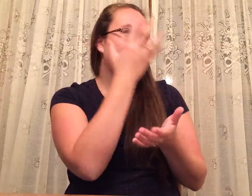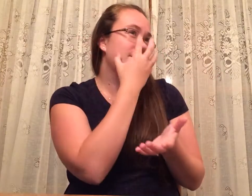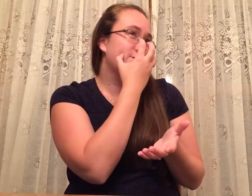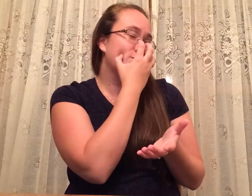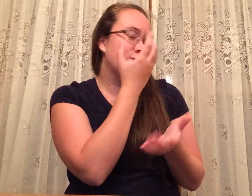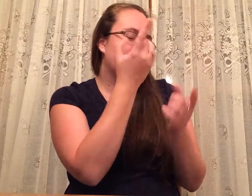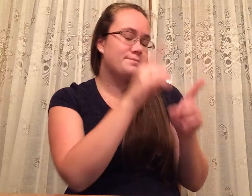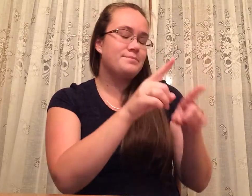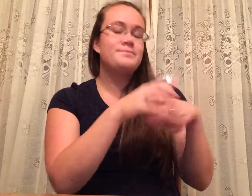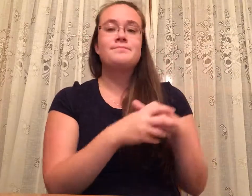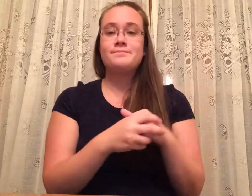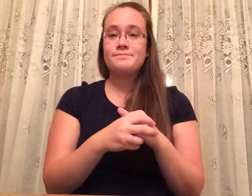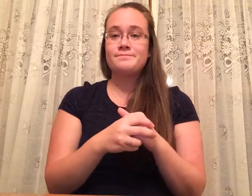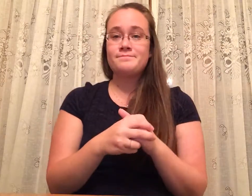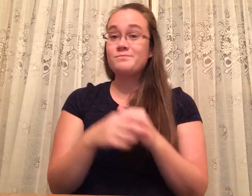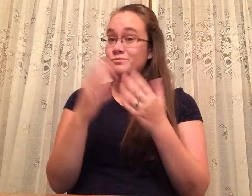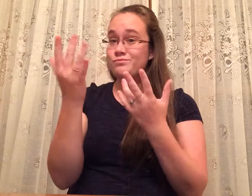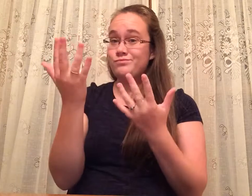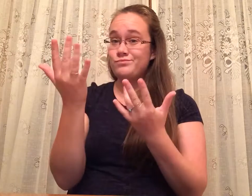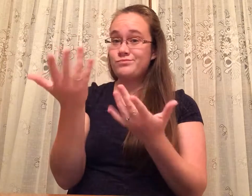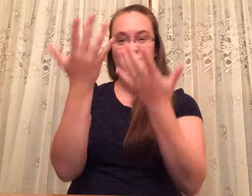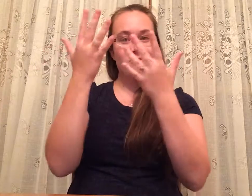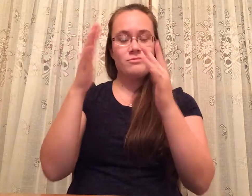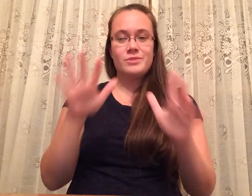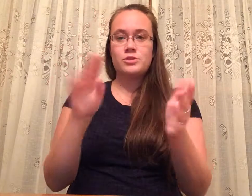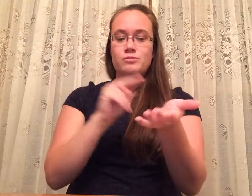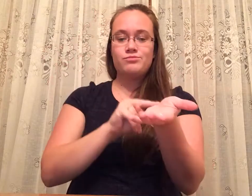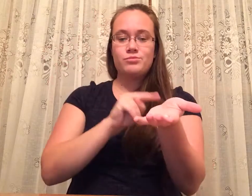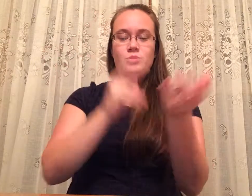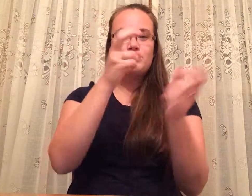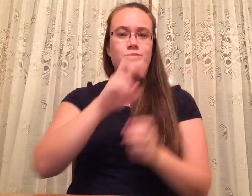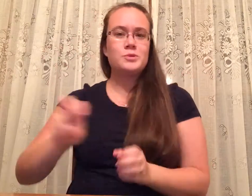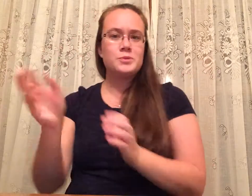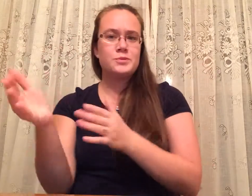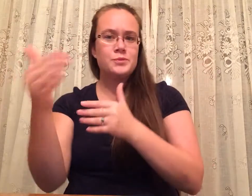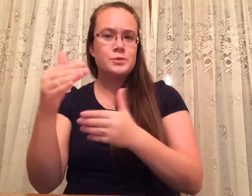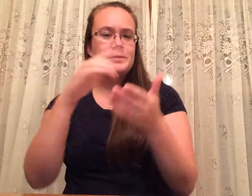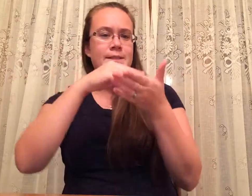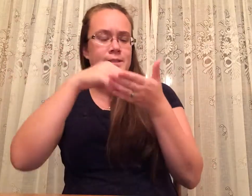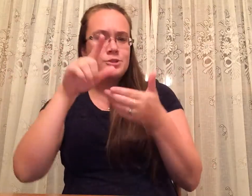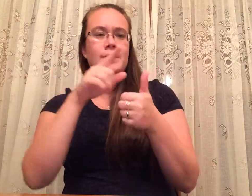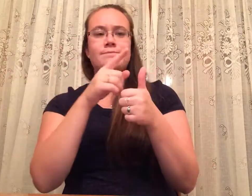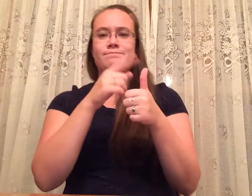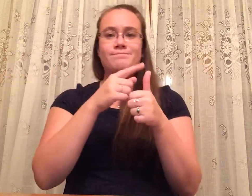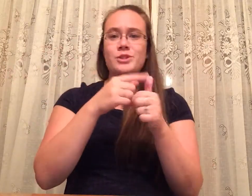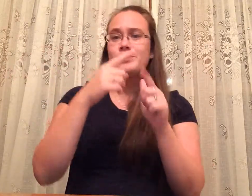brief stay in the waiting area, a nurse will take you for some standard medical checks, such as weight and temperature. A